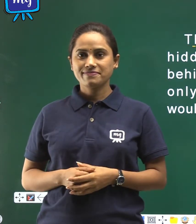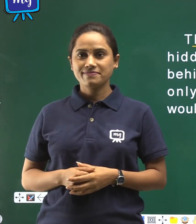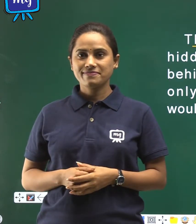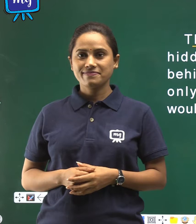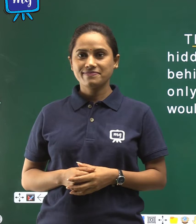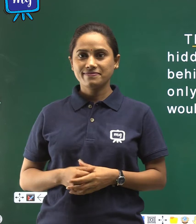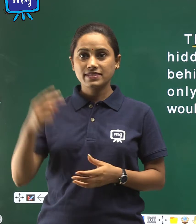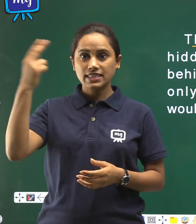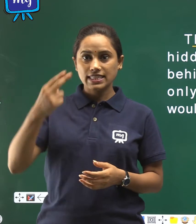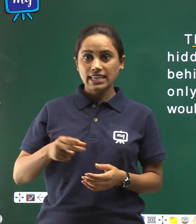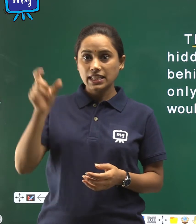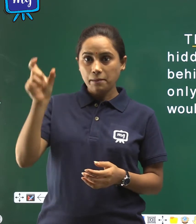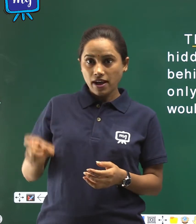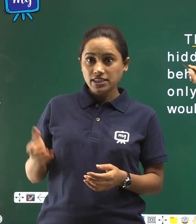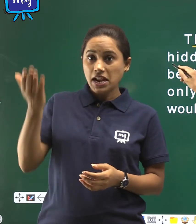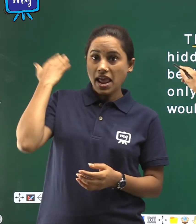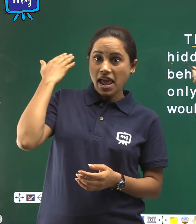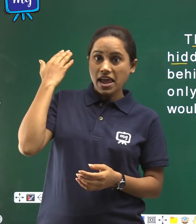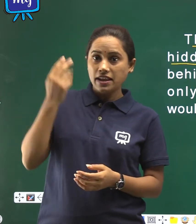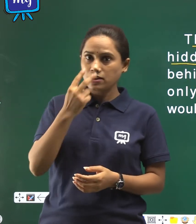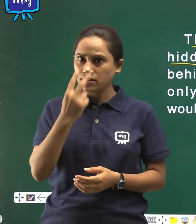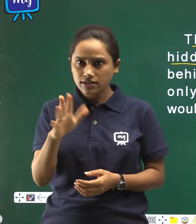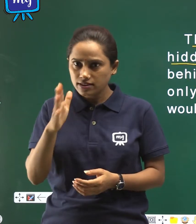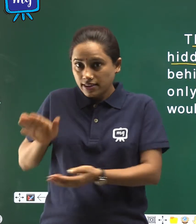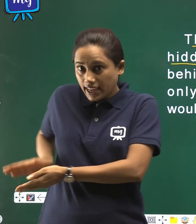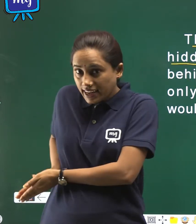The master had hidden